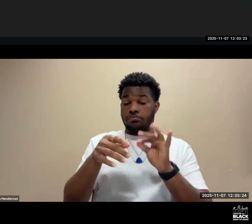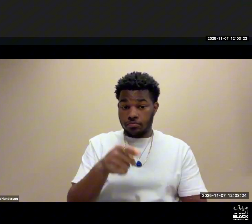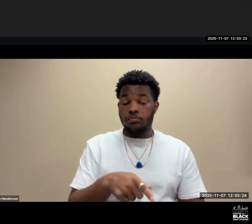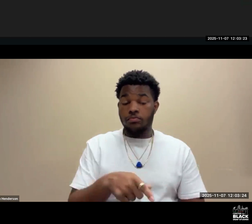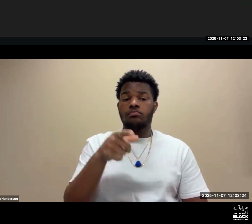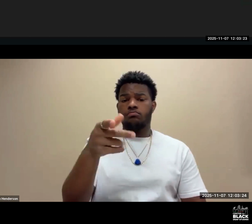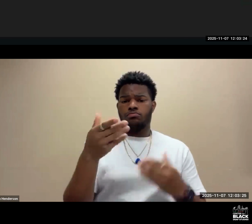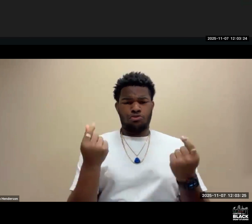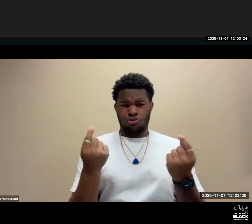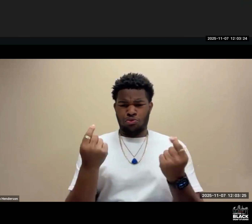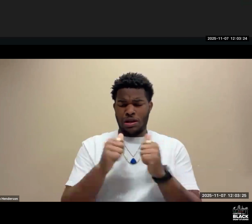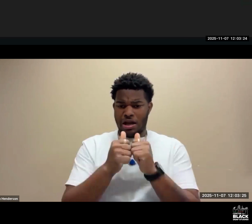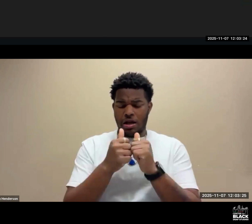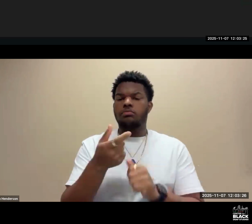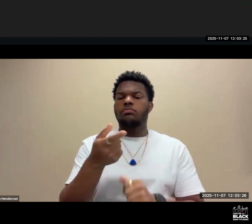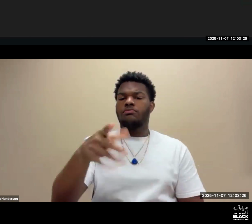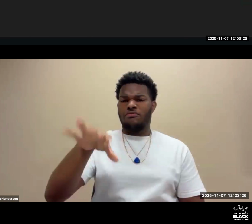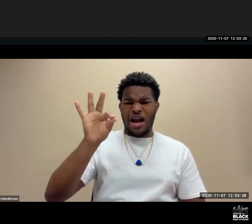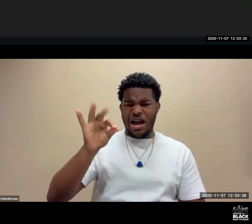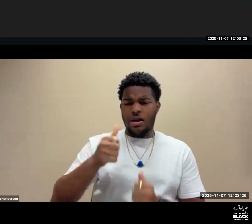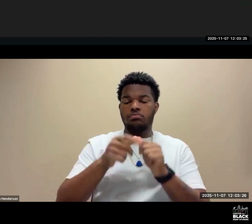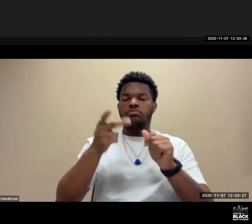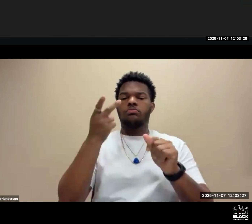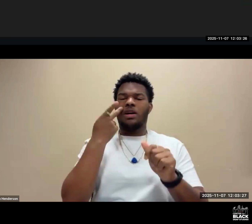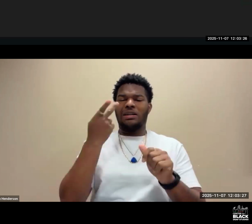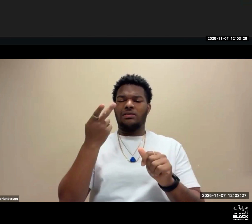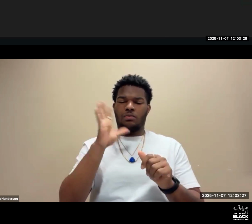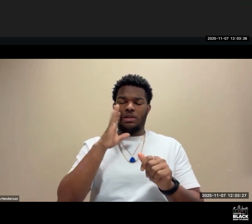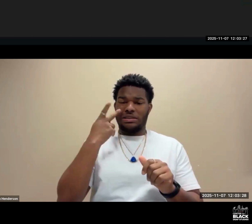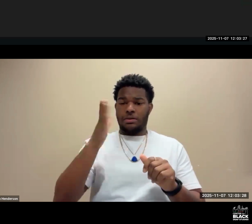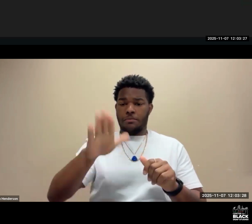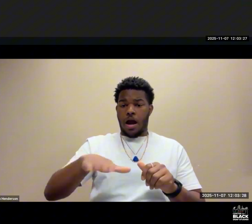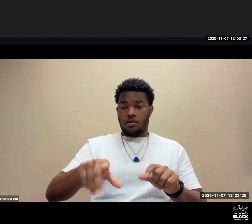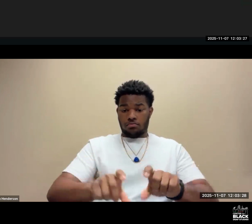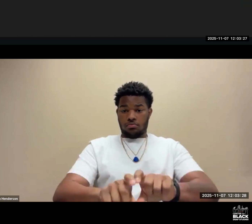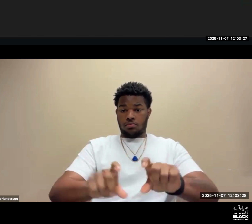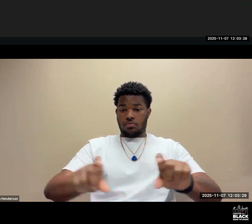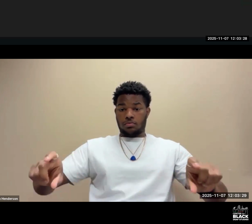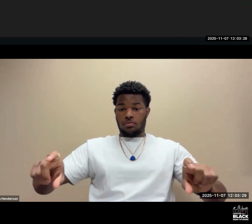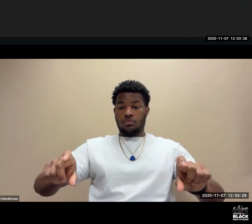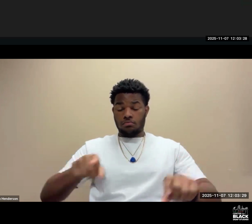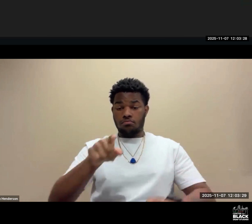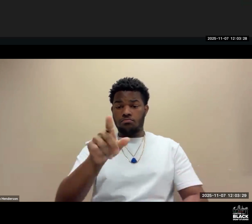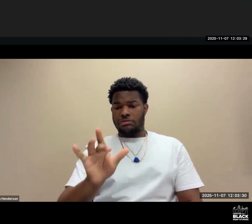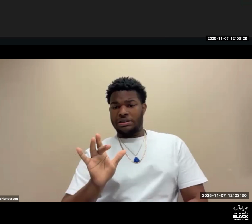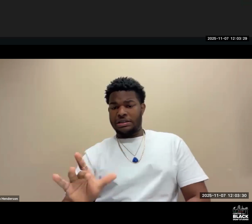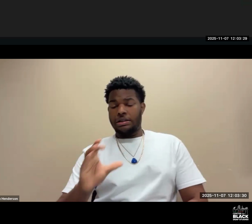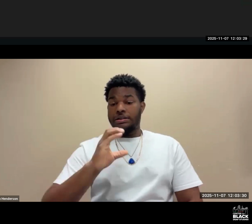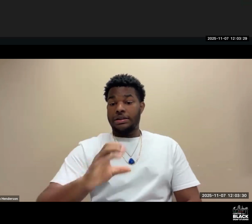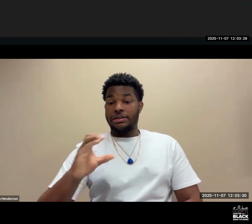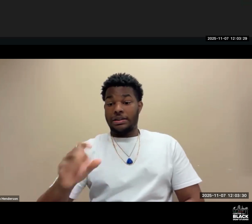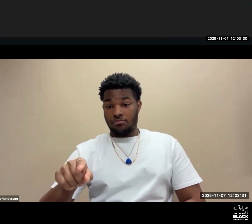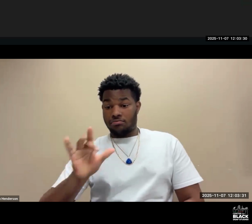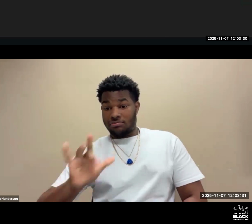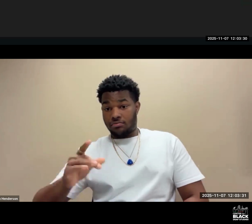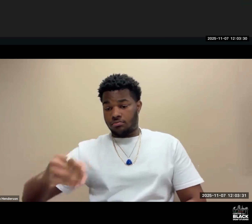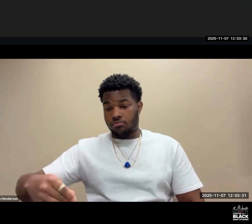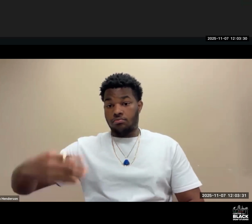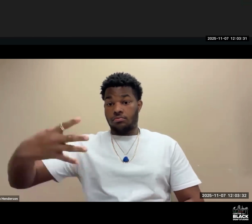We will be providing voice interpretation and closed caption for this presentation today. Again, there are